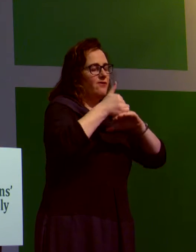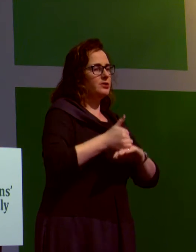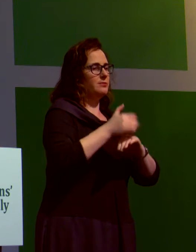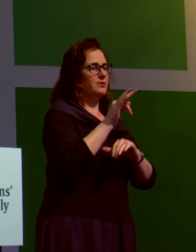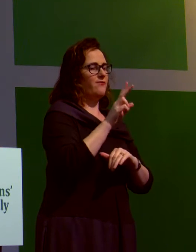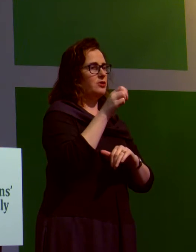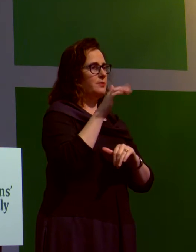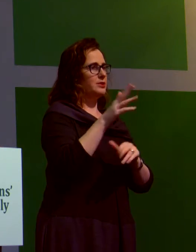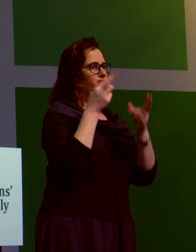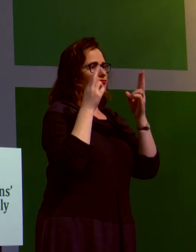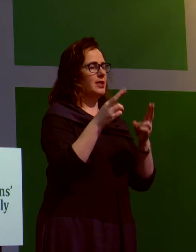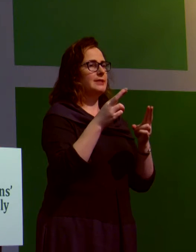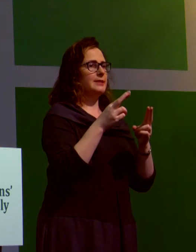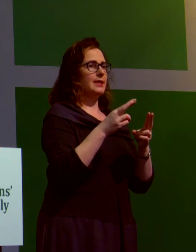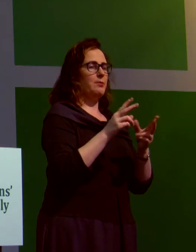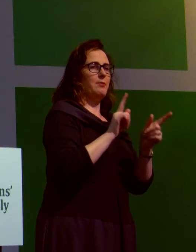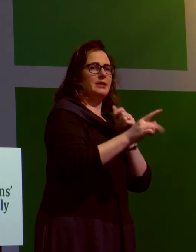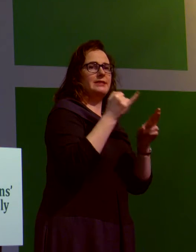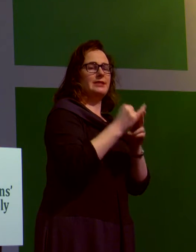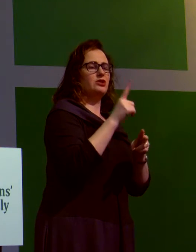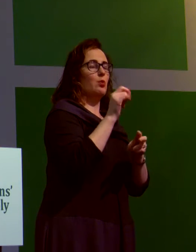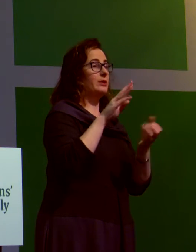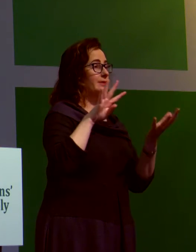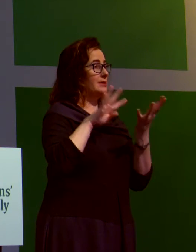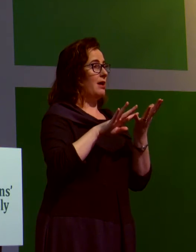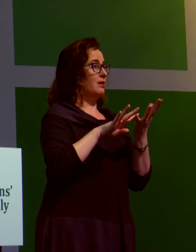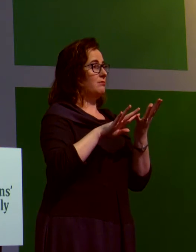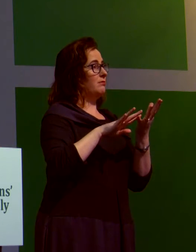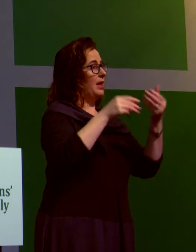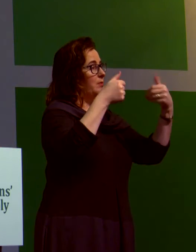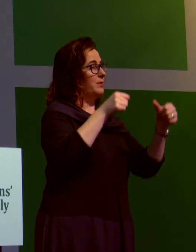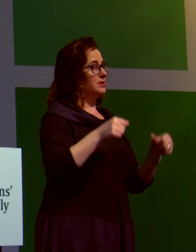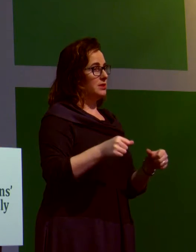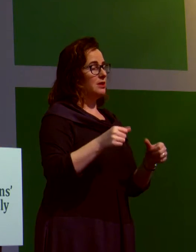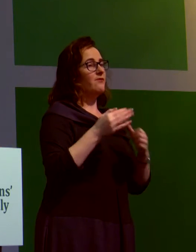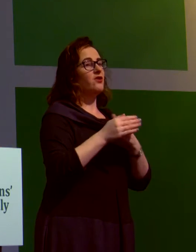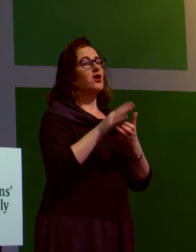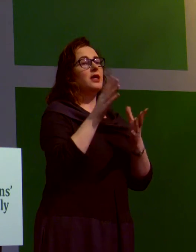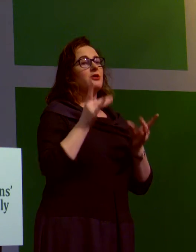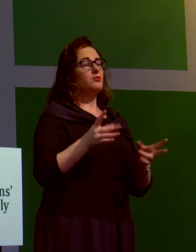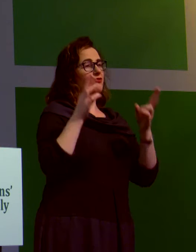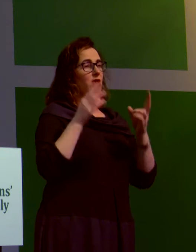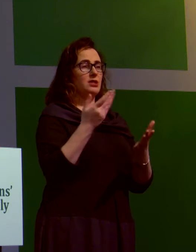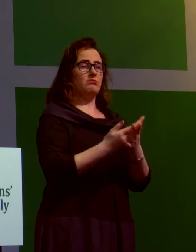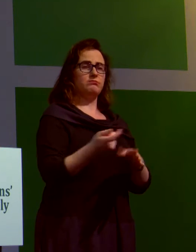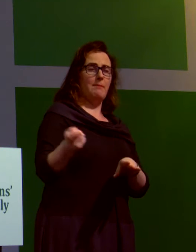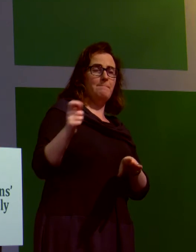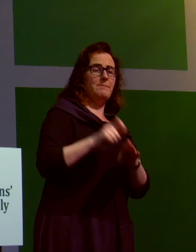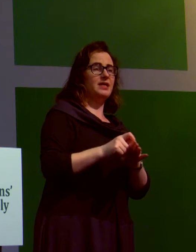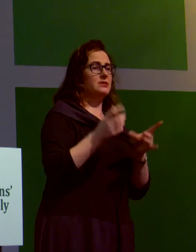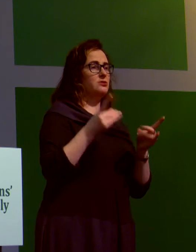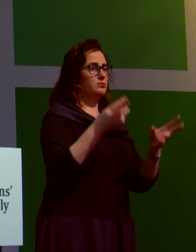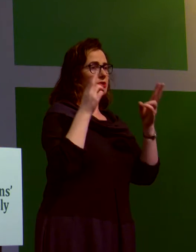into force in 2009. And for human rights lawyers, it is an example of one of the best human rights treaties that has ever